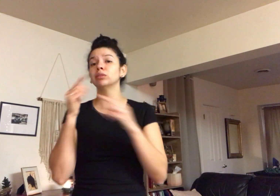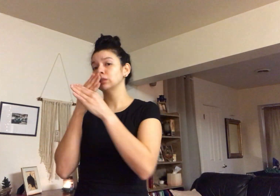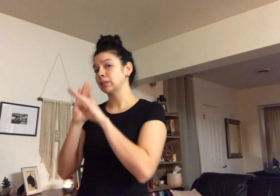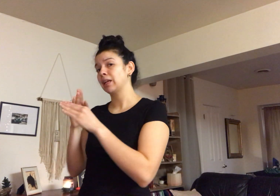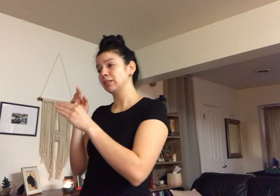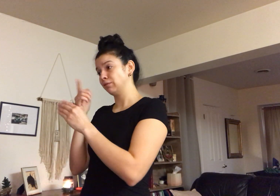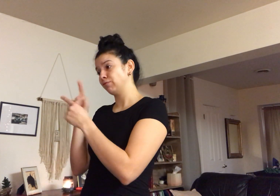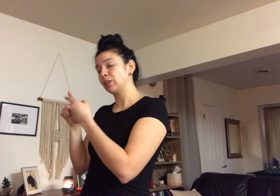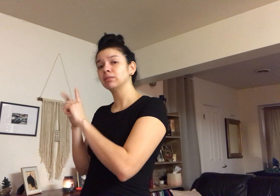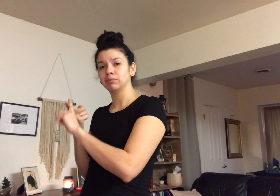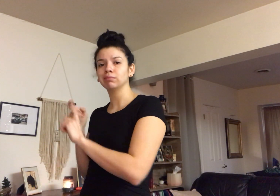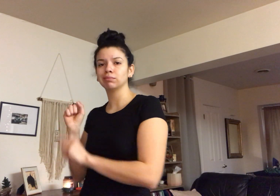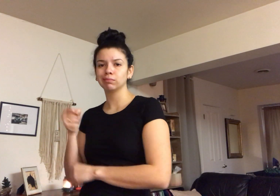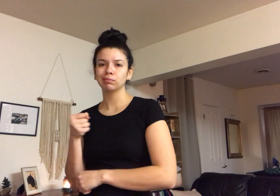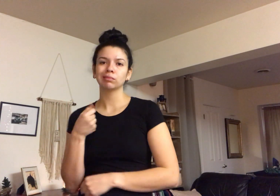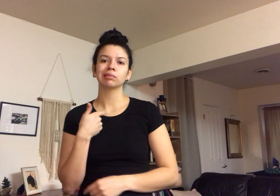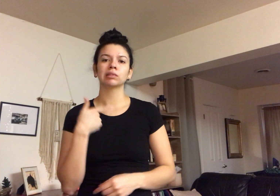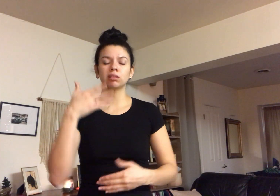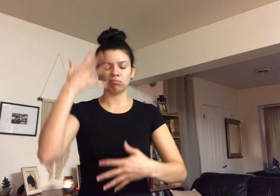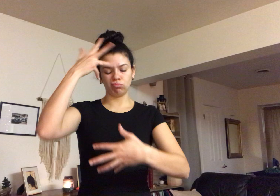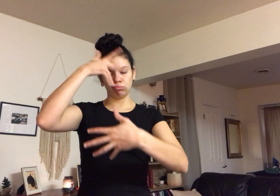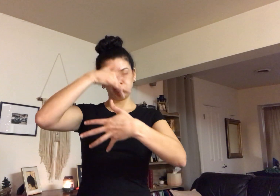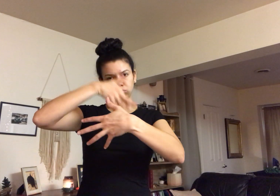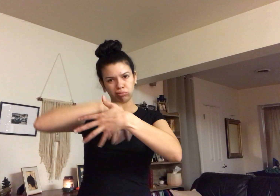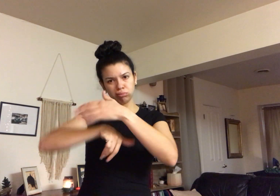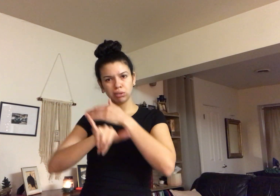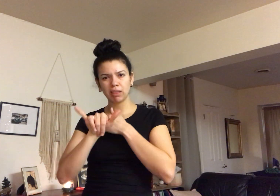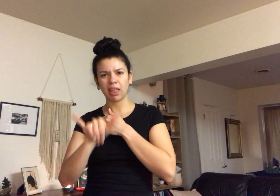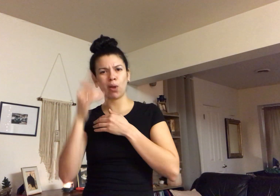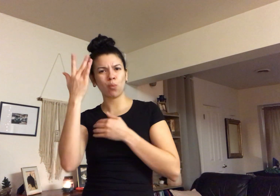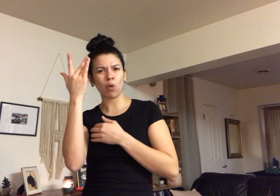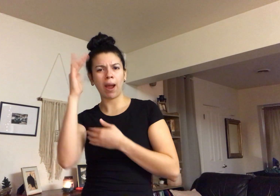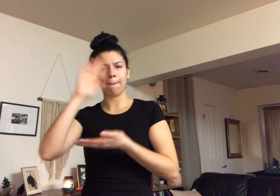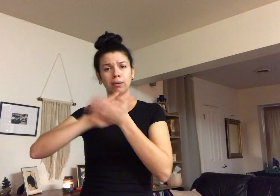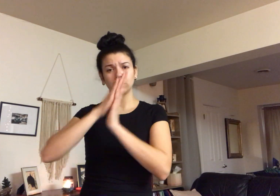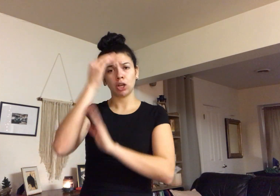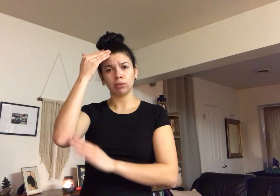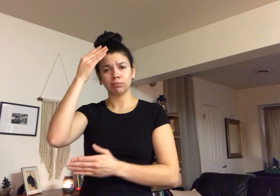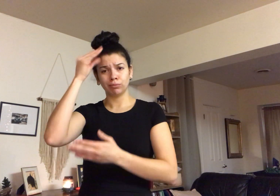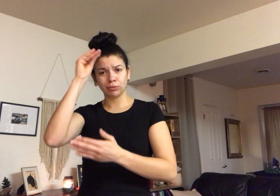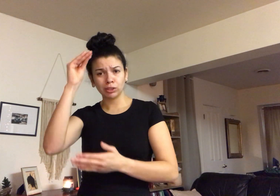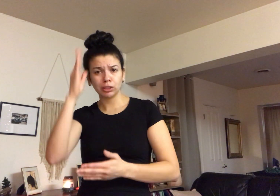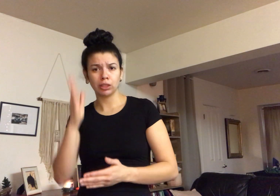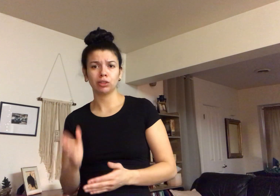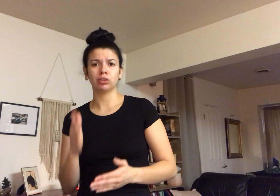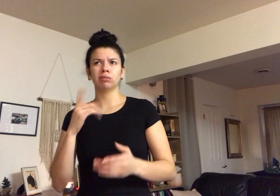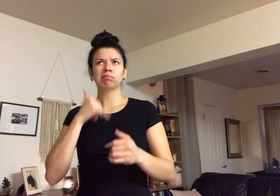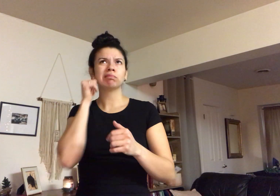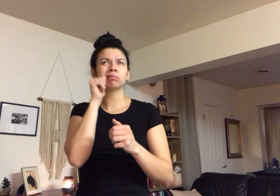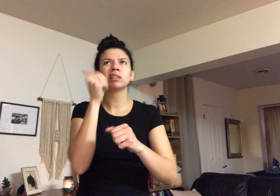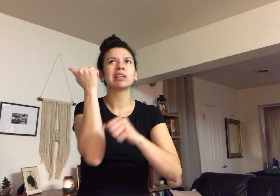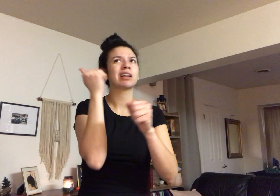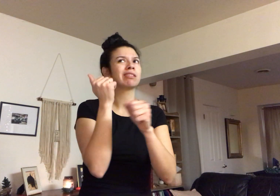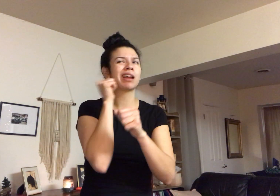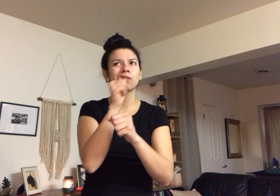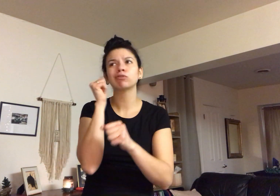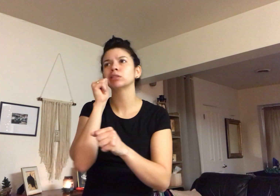message. Every day all around us, we see the consequences of silence manifest themselves in the form of discrimination,